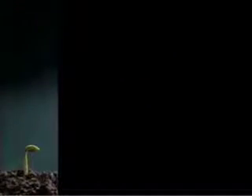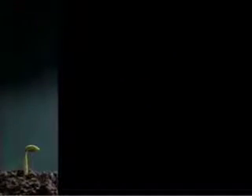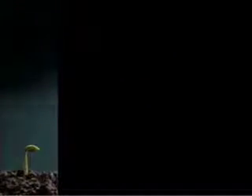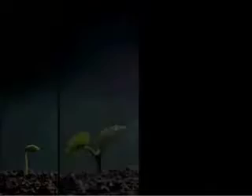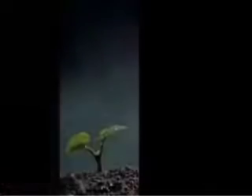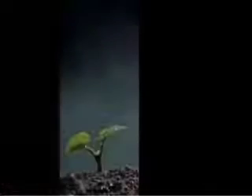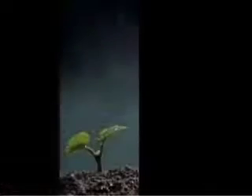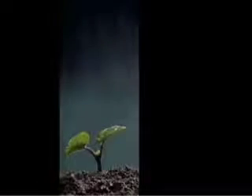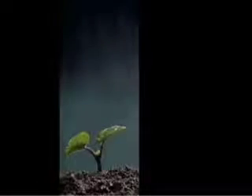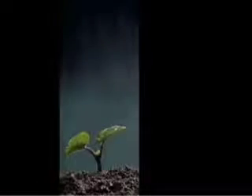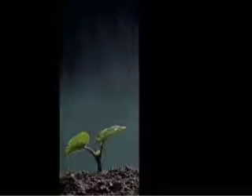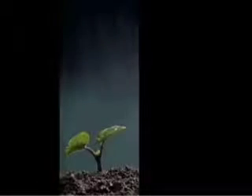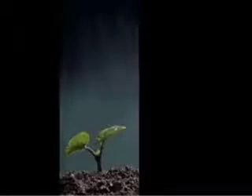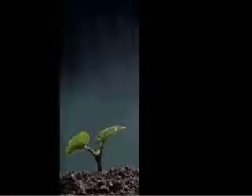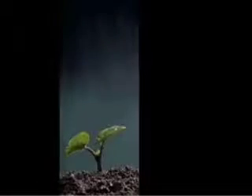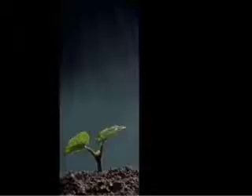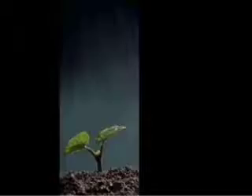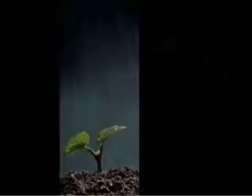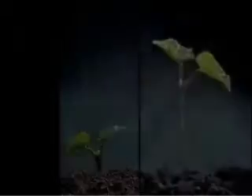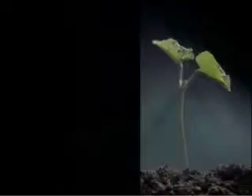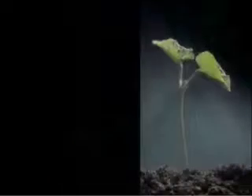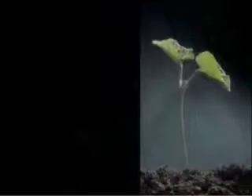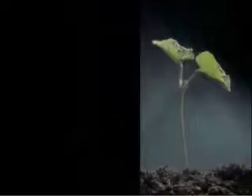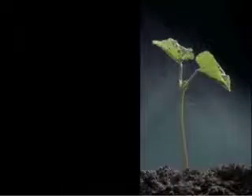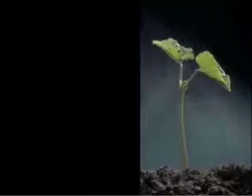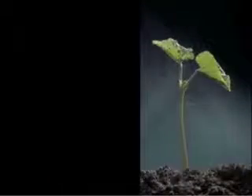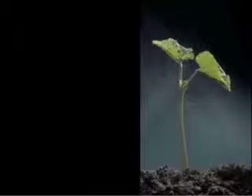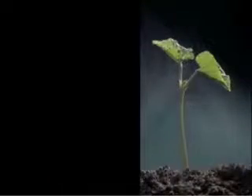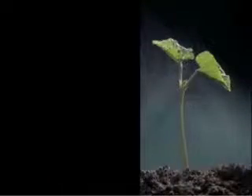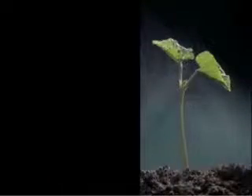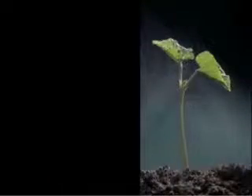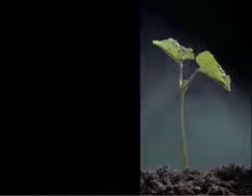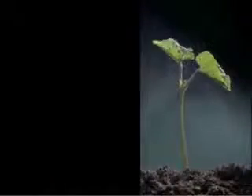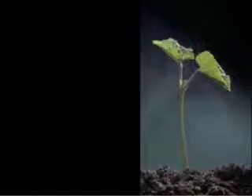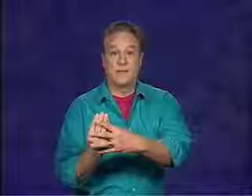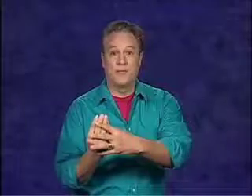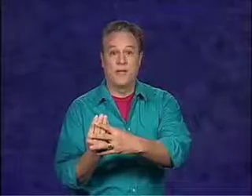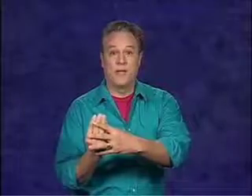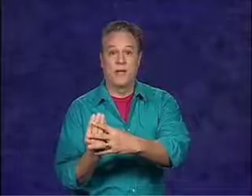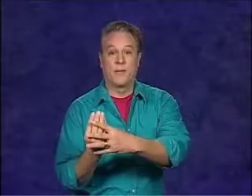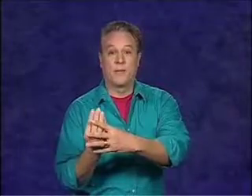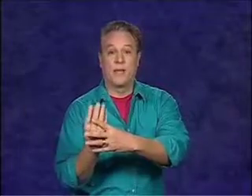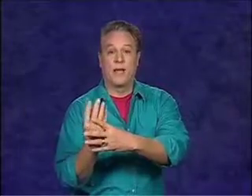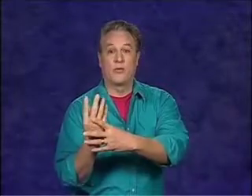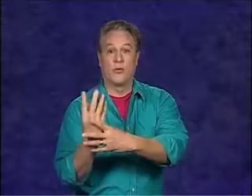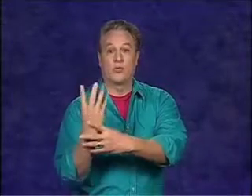In lesson 5, we showed you that lots of signs for actions look just like the real actions.